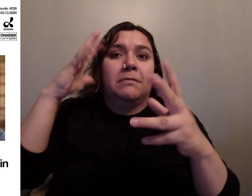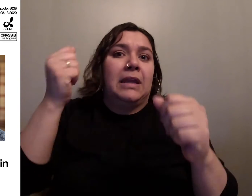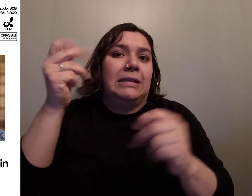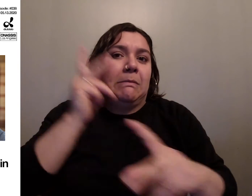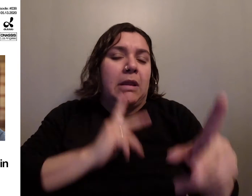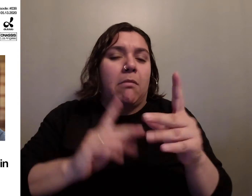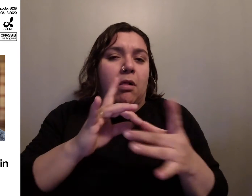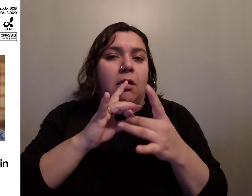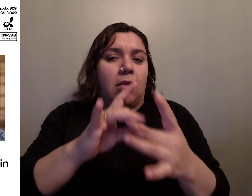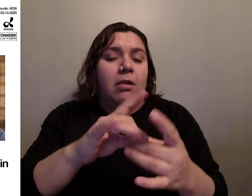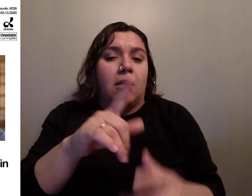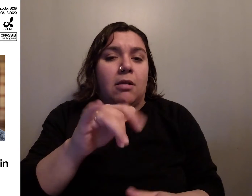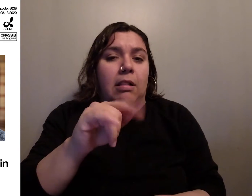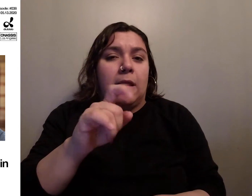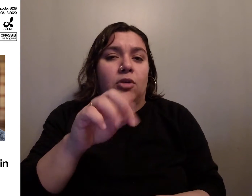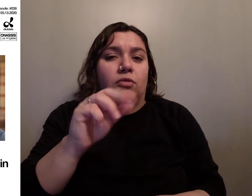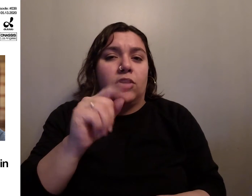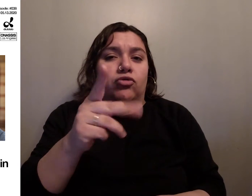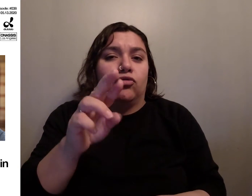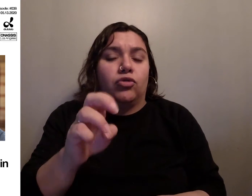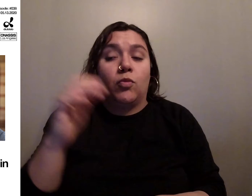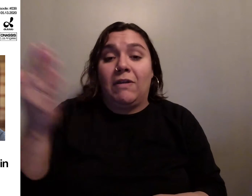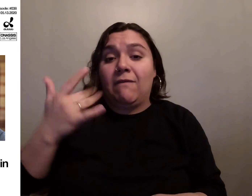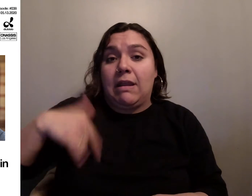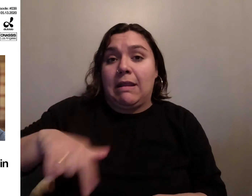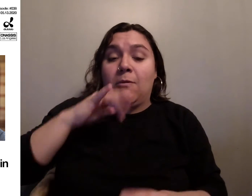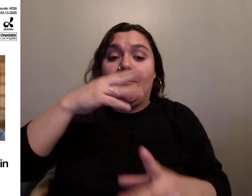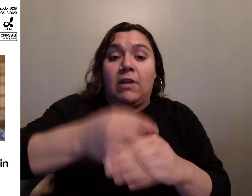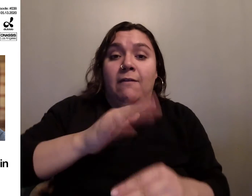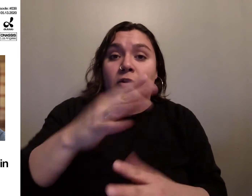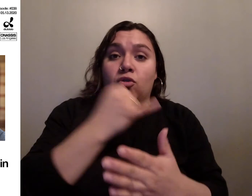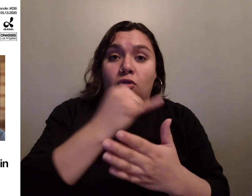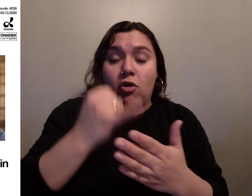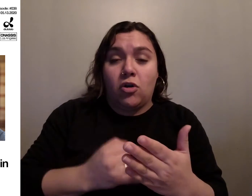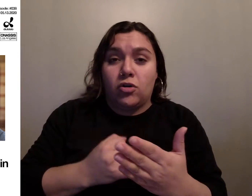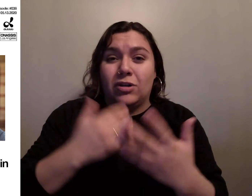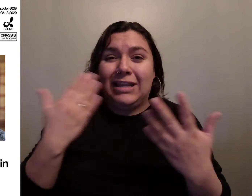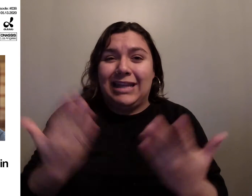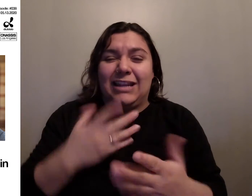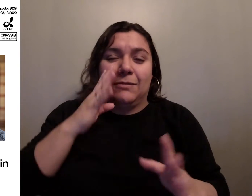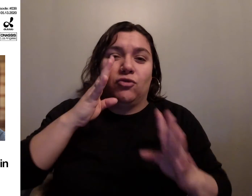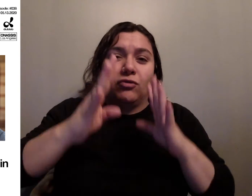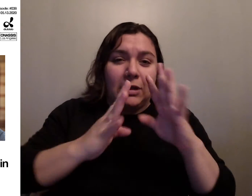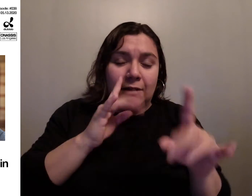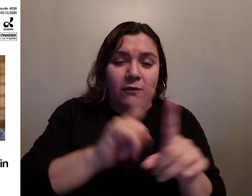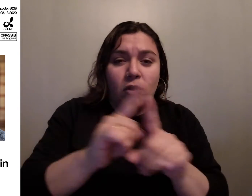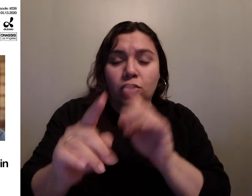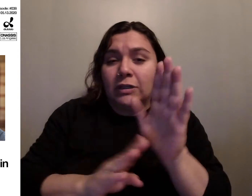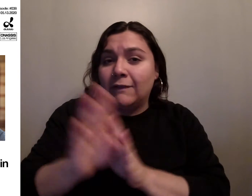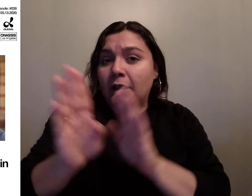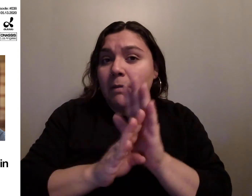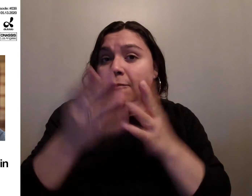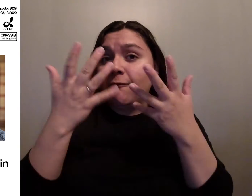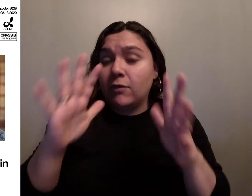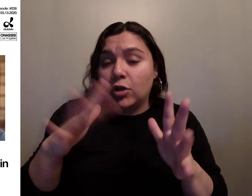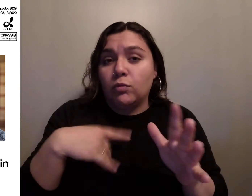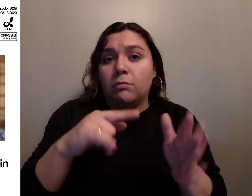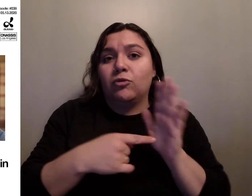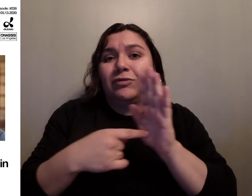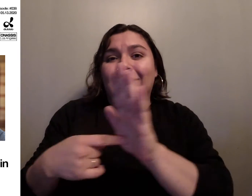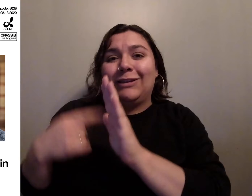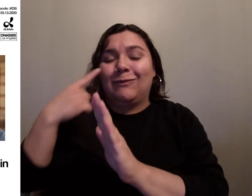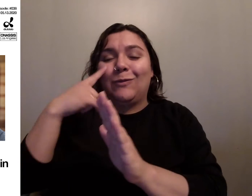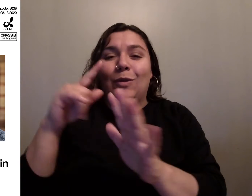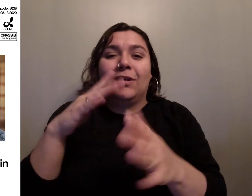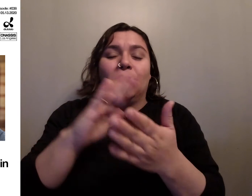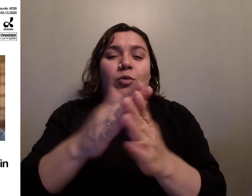our literary extraordinary minds in literature. And we bring them, we invite them, we participate in their art as it's being created